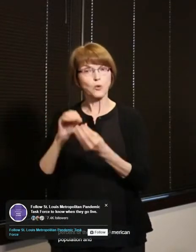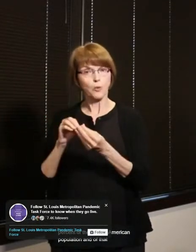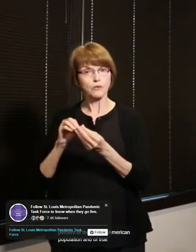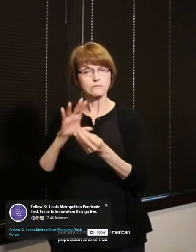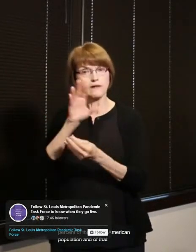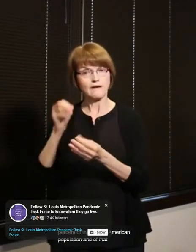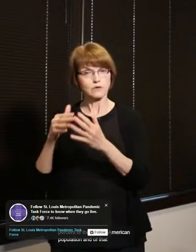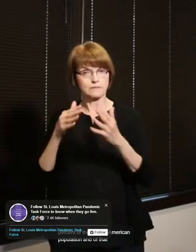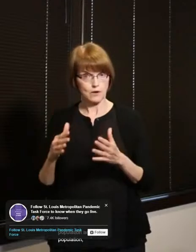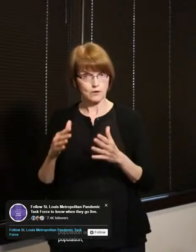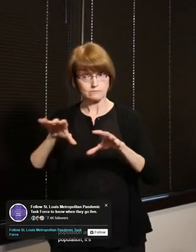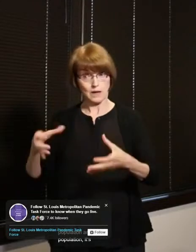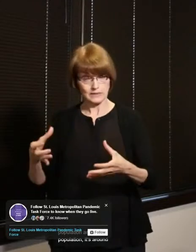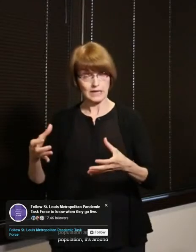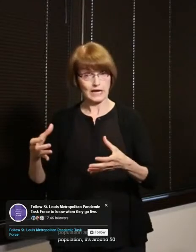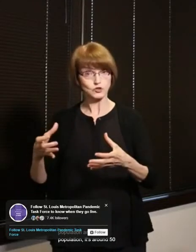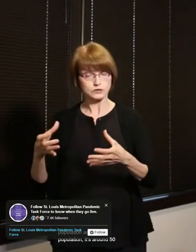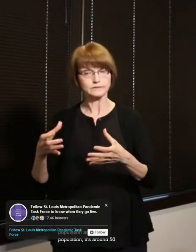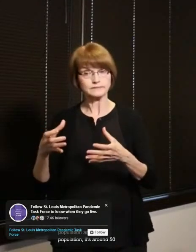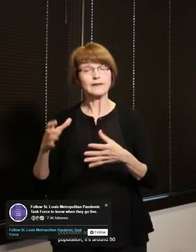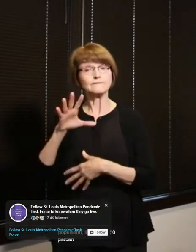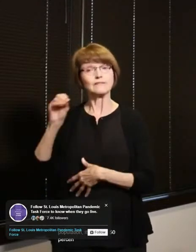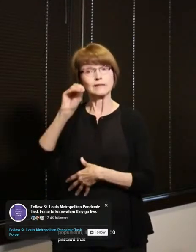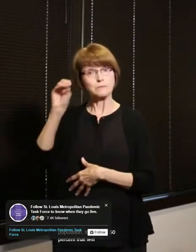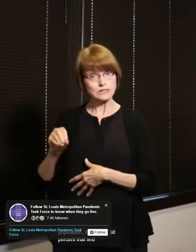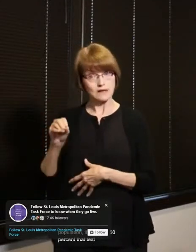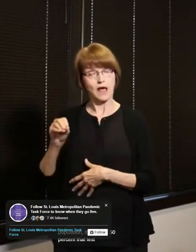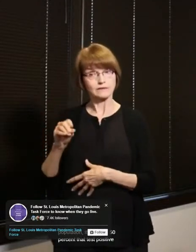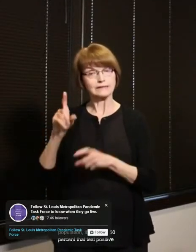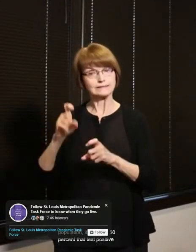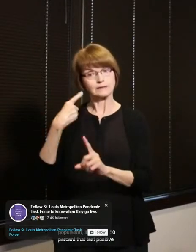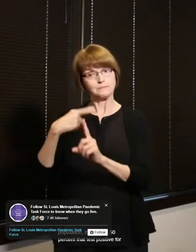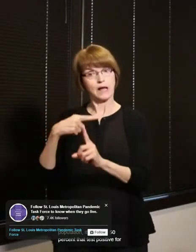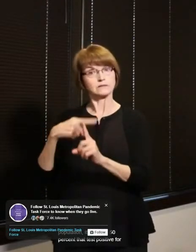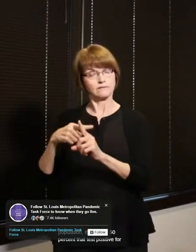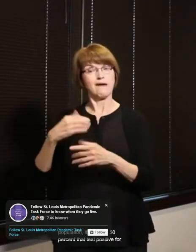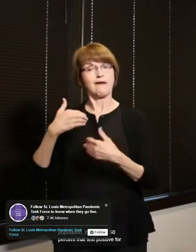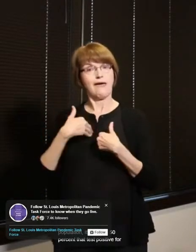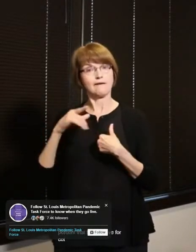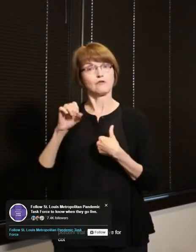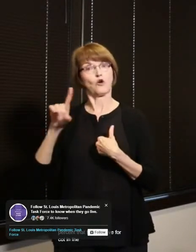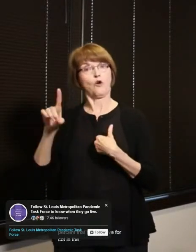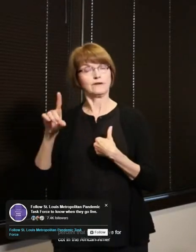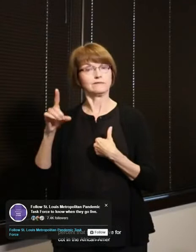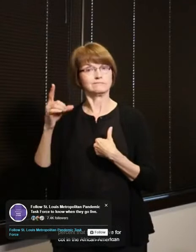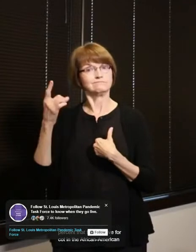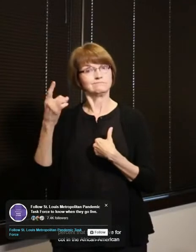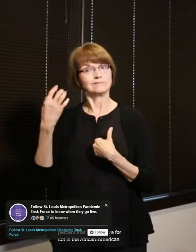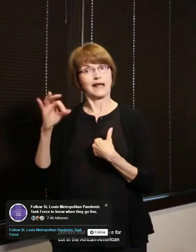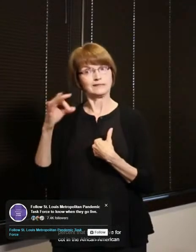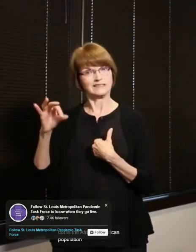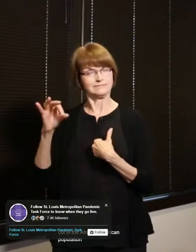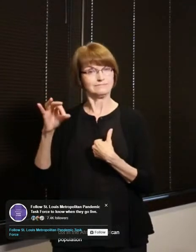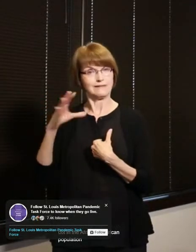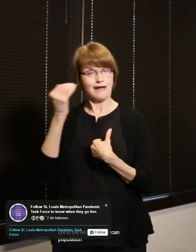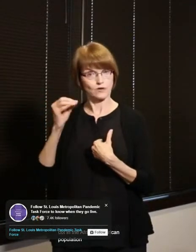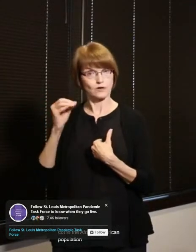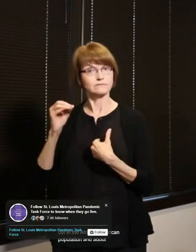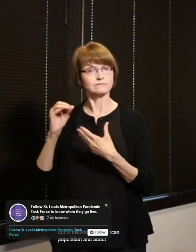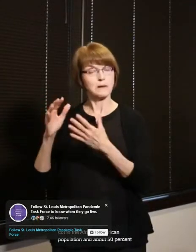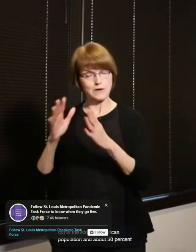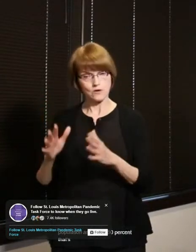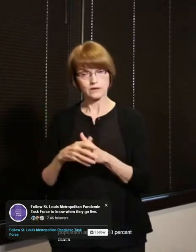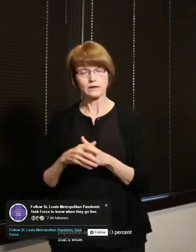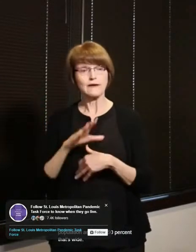that population, it's around 50% that test positive for COVID in the African American population, and about 50%